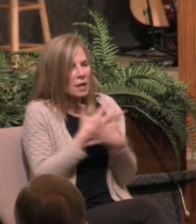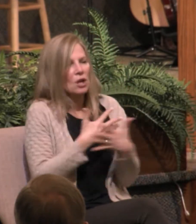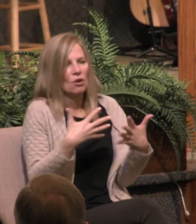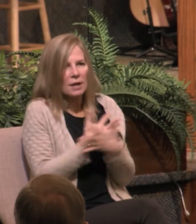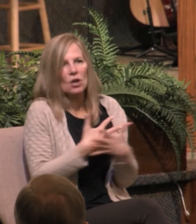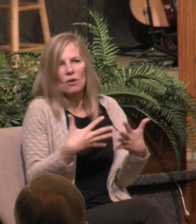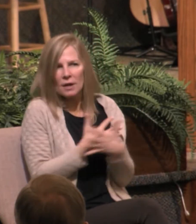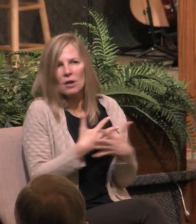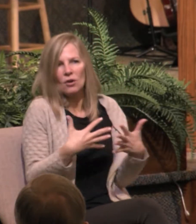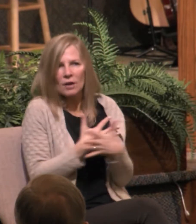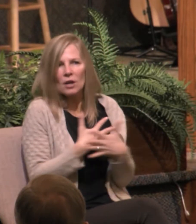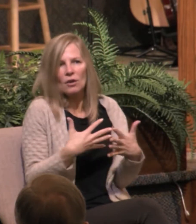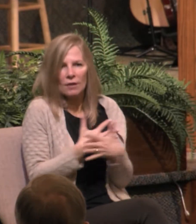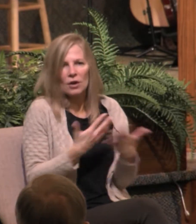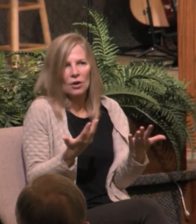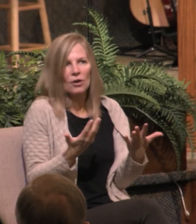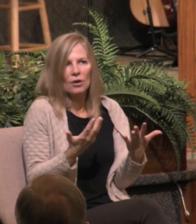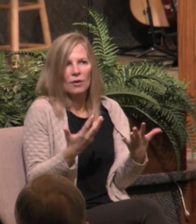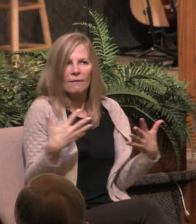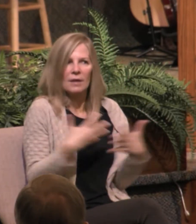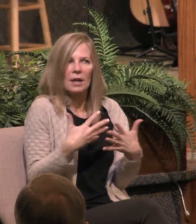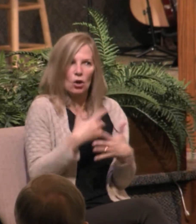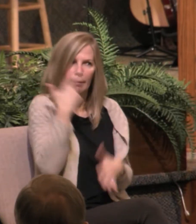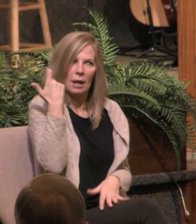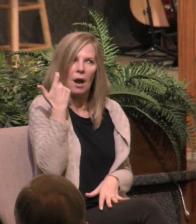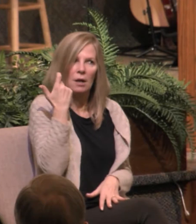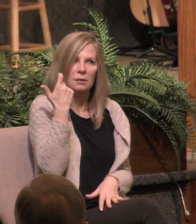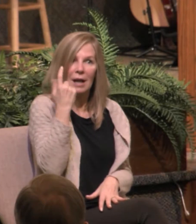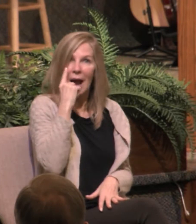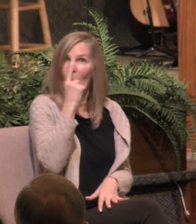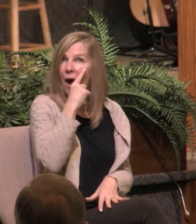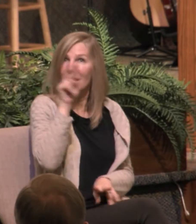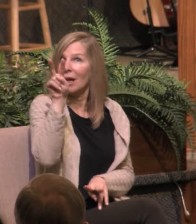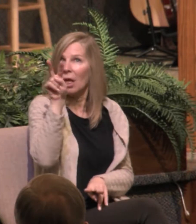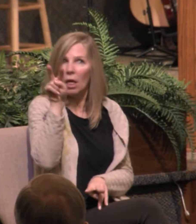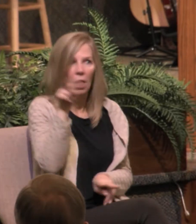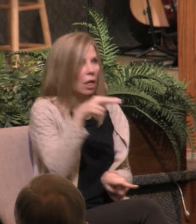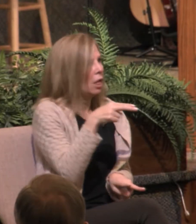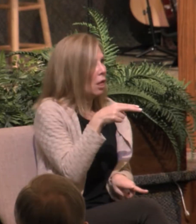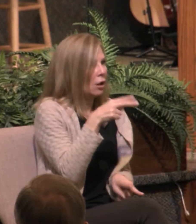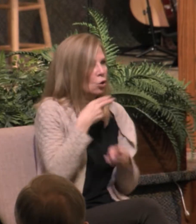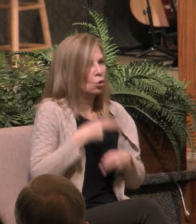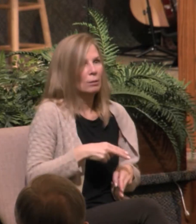we fear, and we fear because we take our eyes off of Jesus.